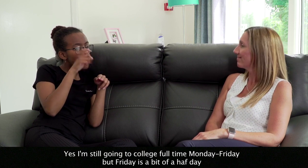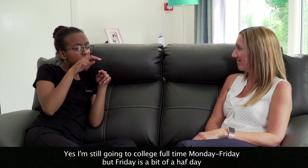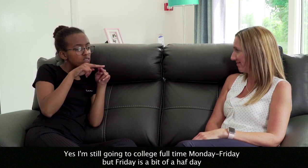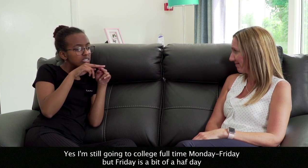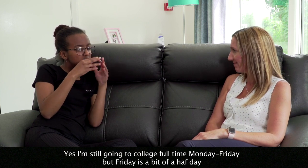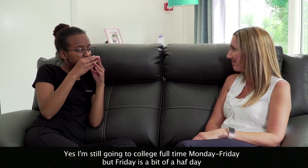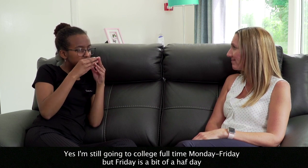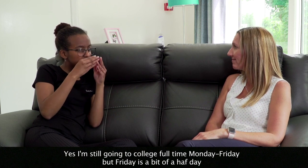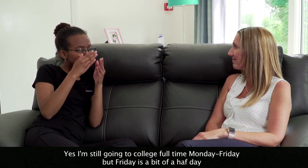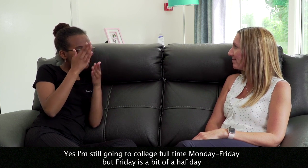But Friday's a bit of a half day.